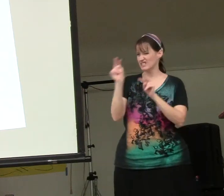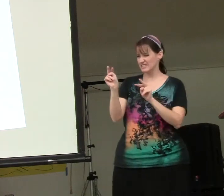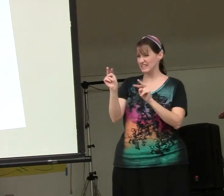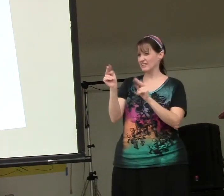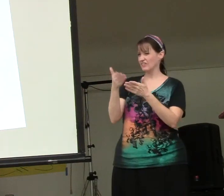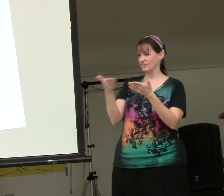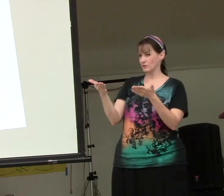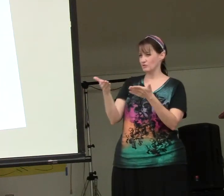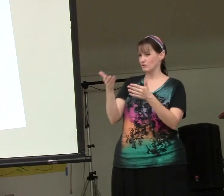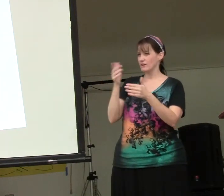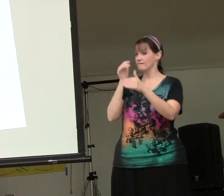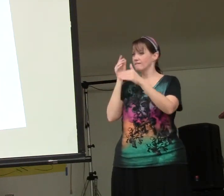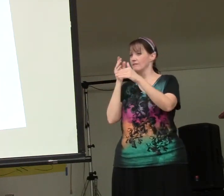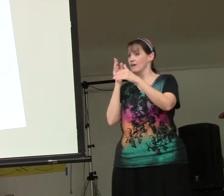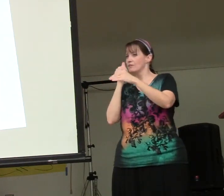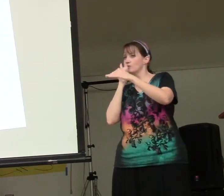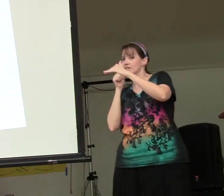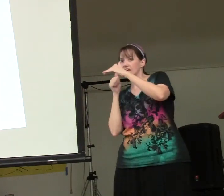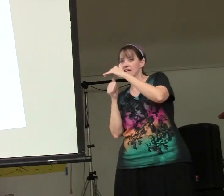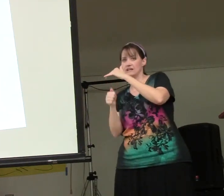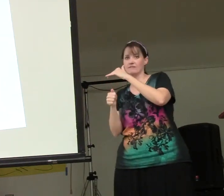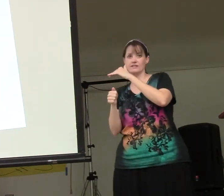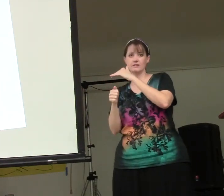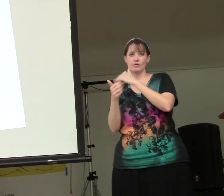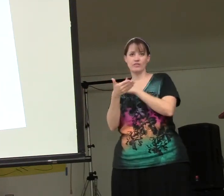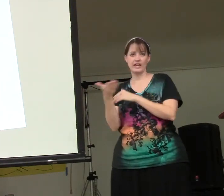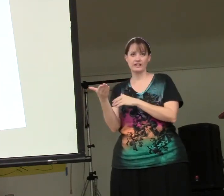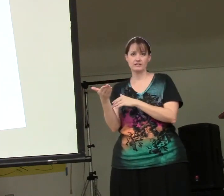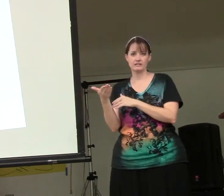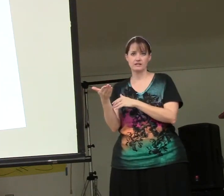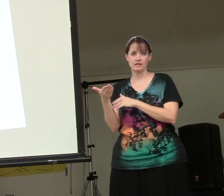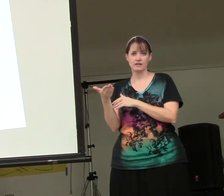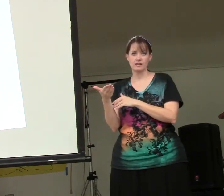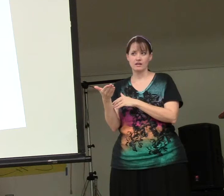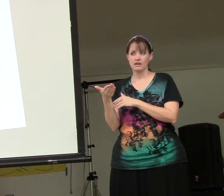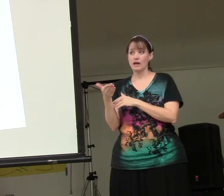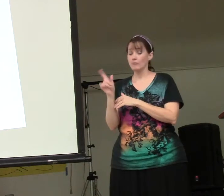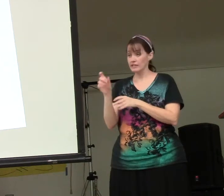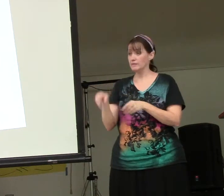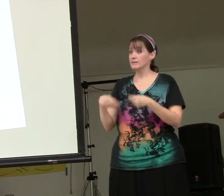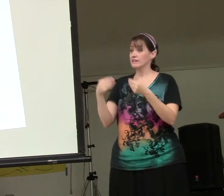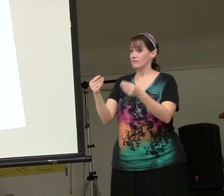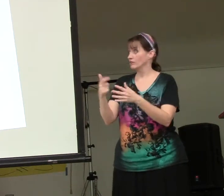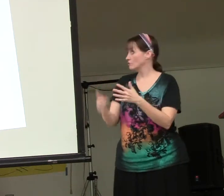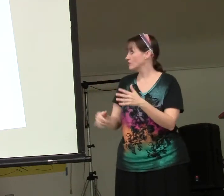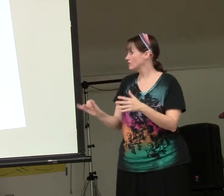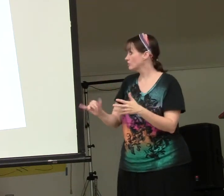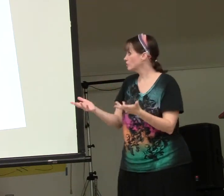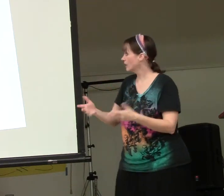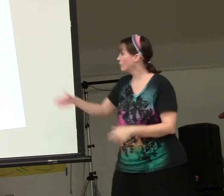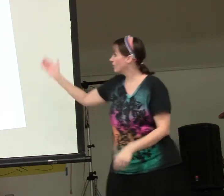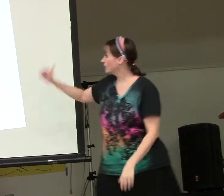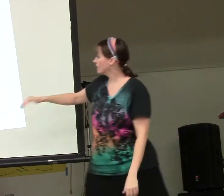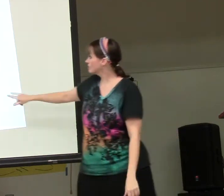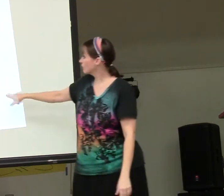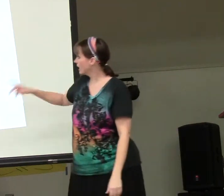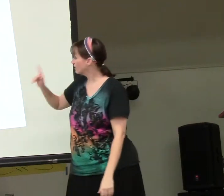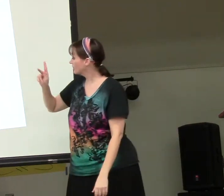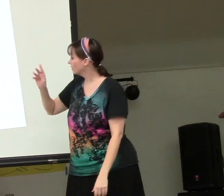see those hidden, invisible things. And we need to be giving those things too, like what? Well, let's go have a look at Luke. Luke